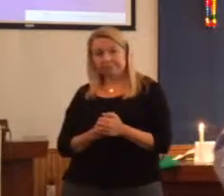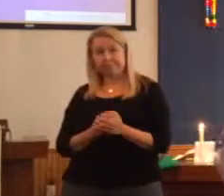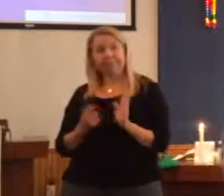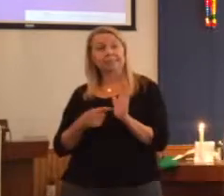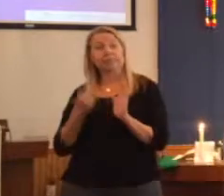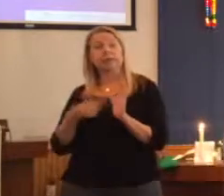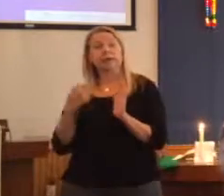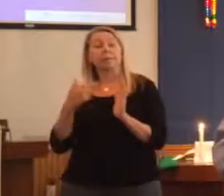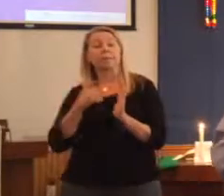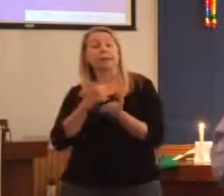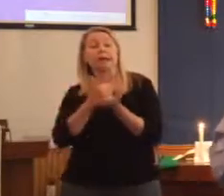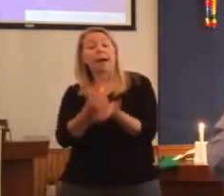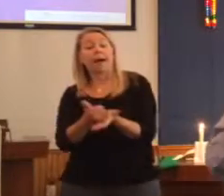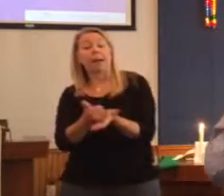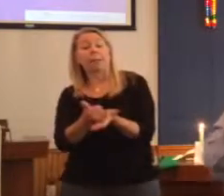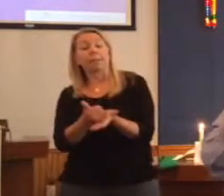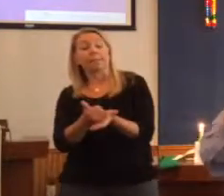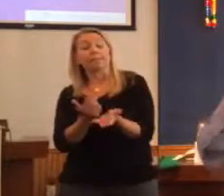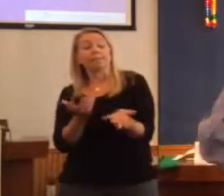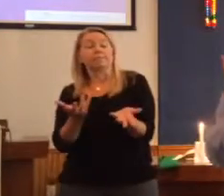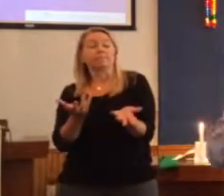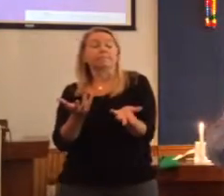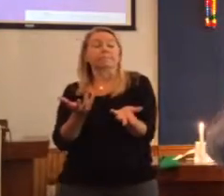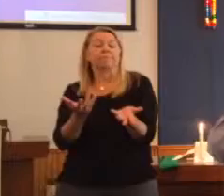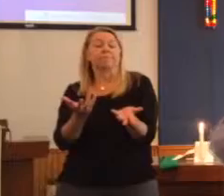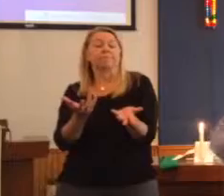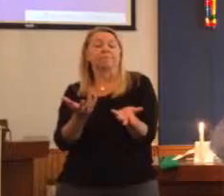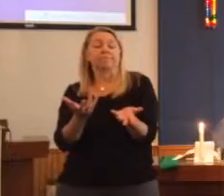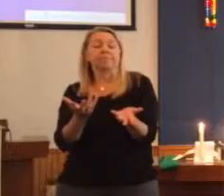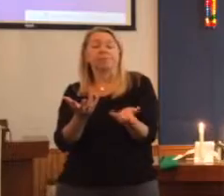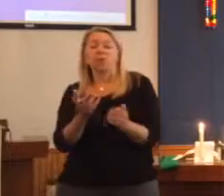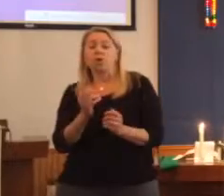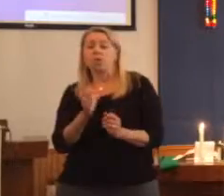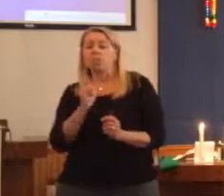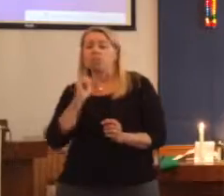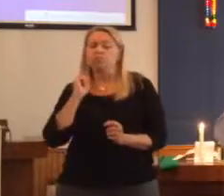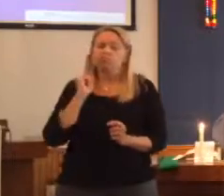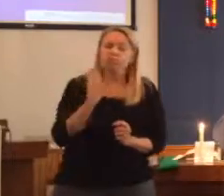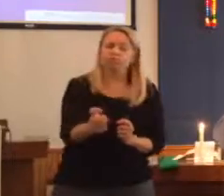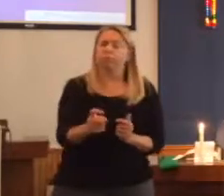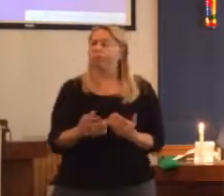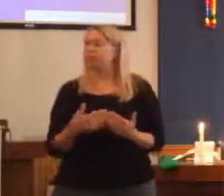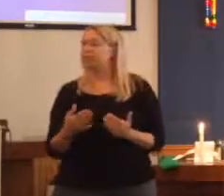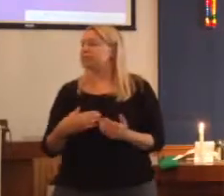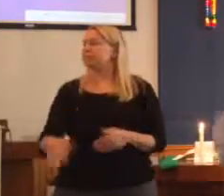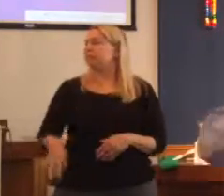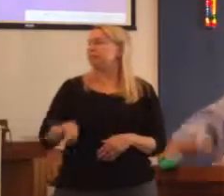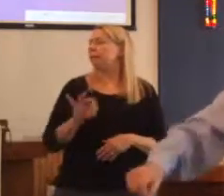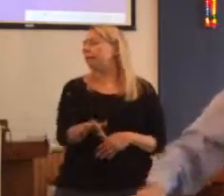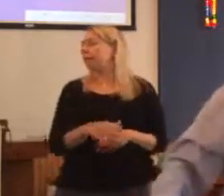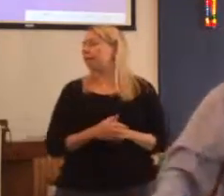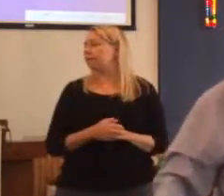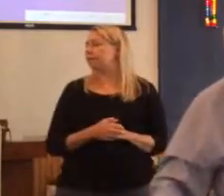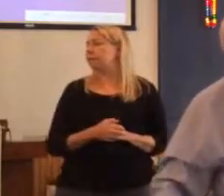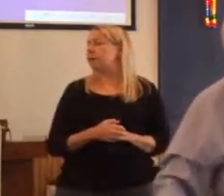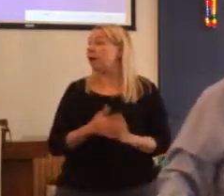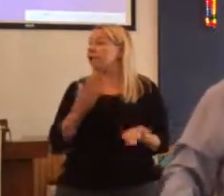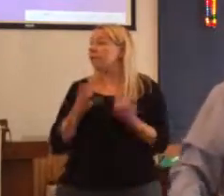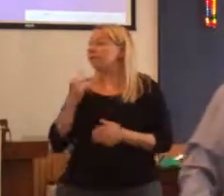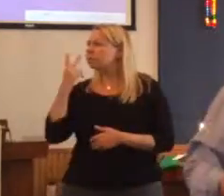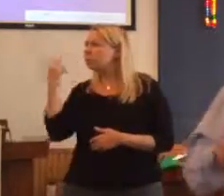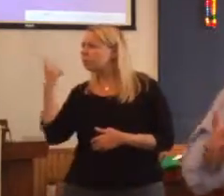Maybe it means that we don't always offer that money. We may be called to give immediate